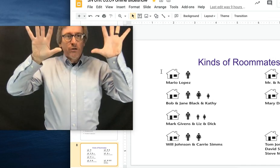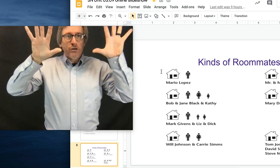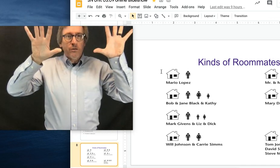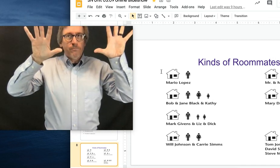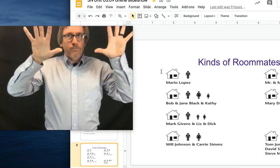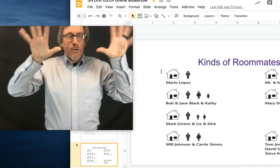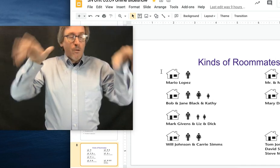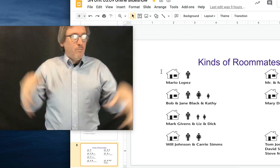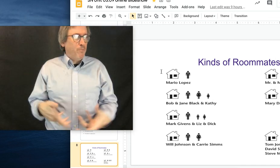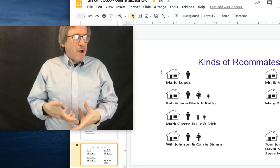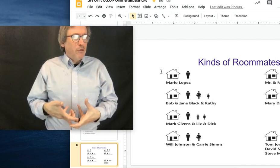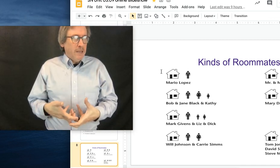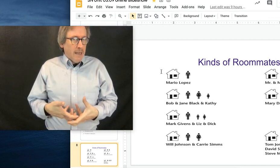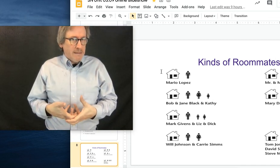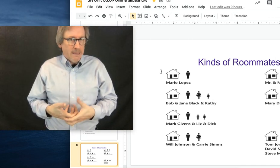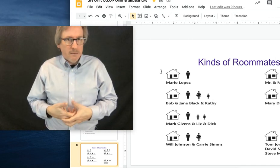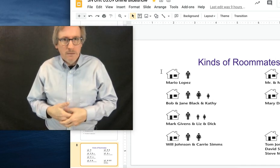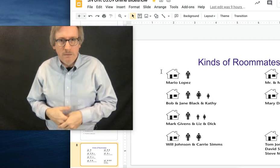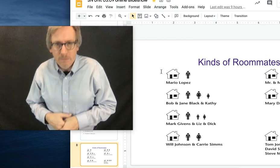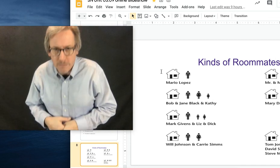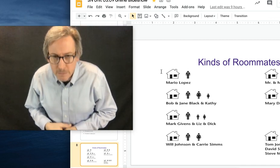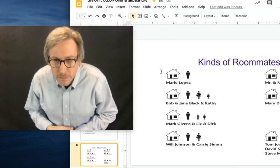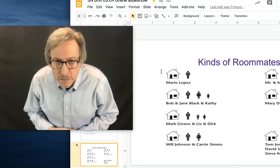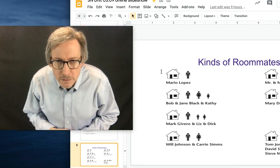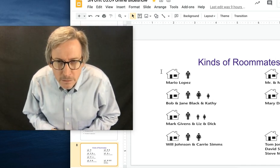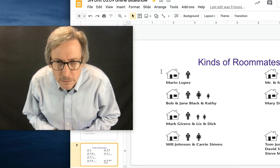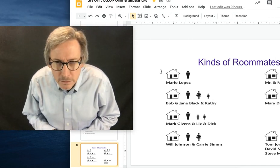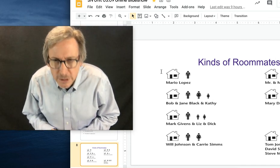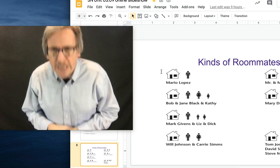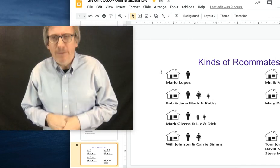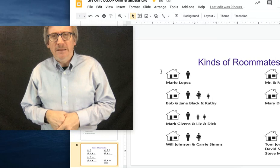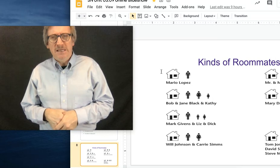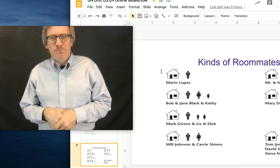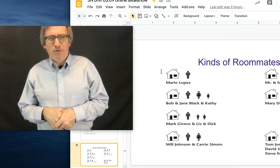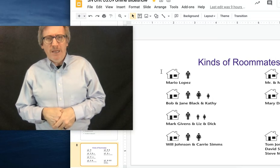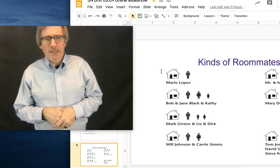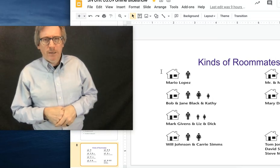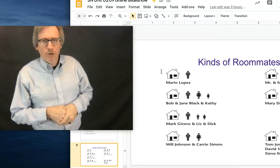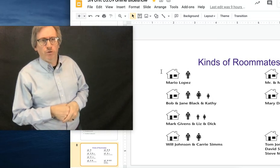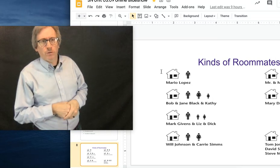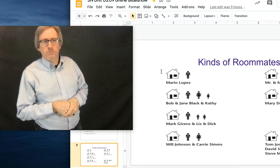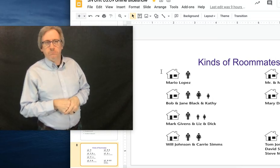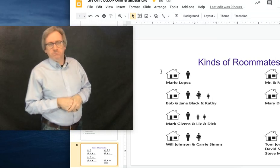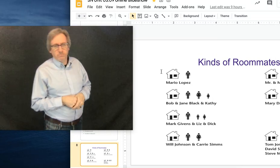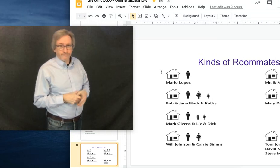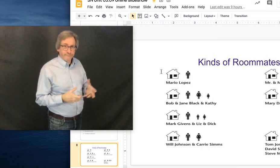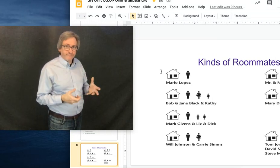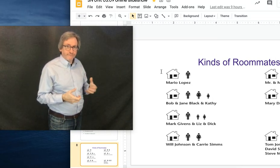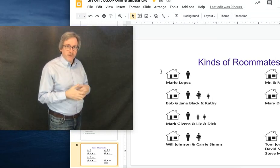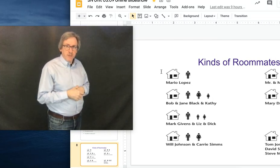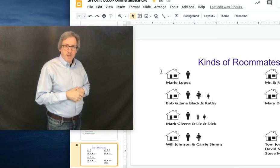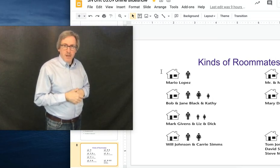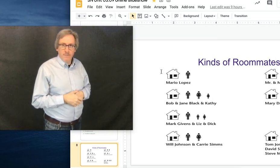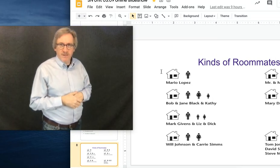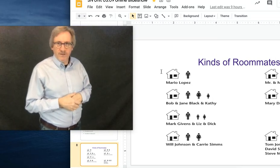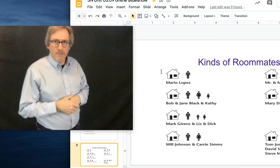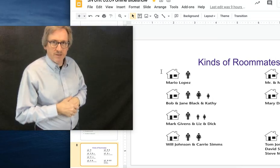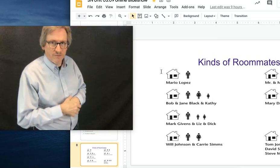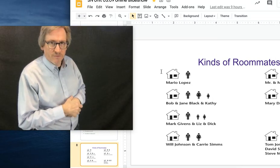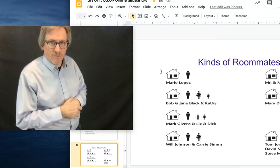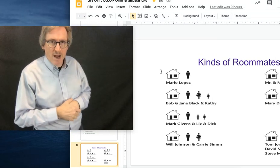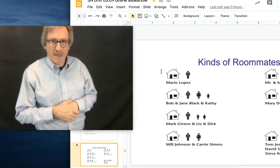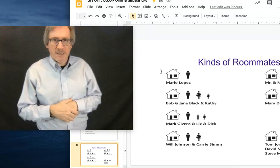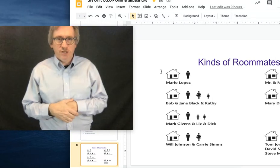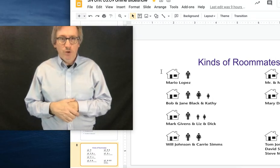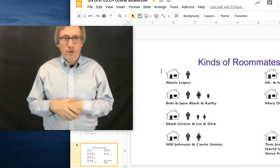they're proudly, I think, keeping this pretty neutral. Giving a couple